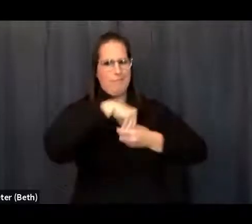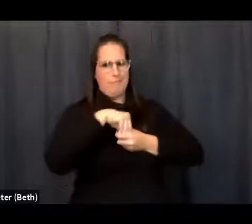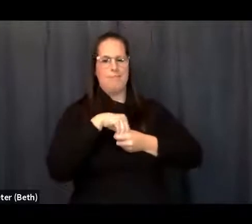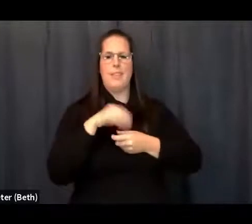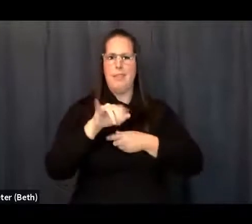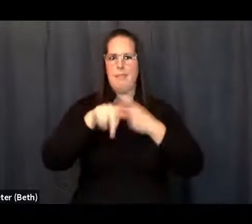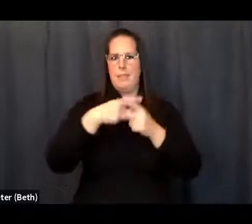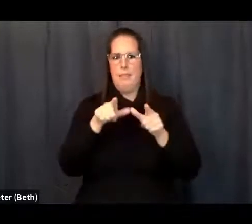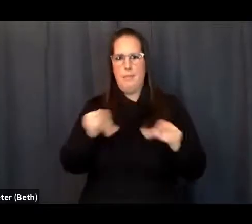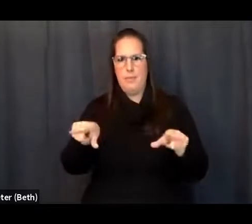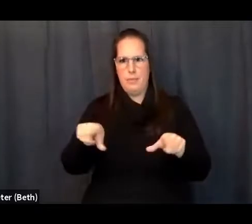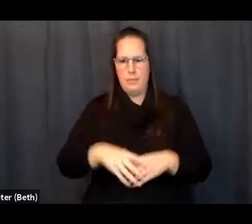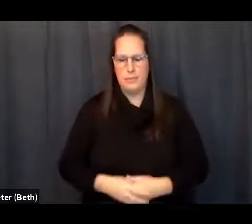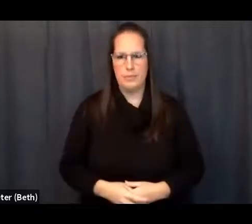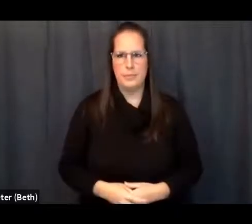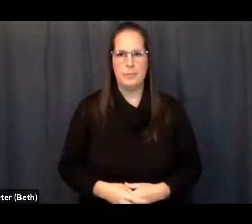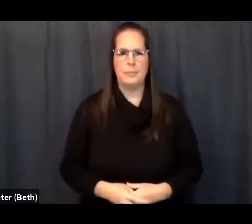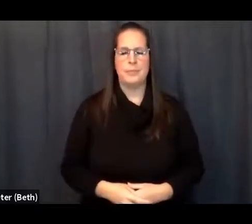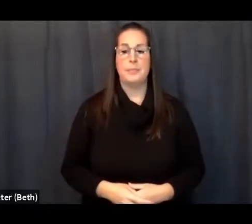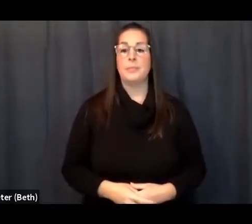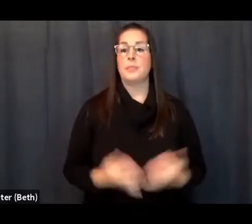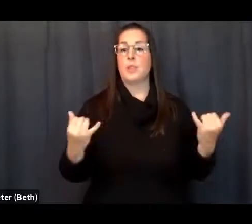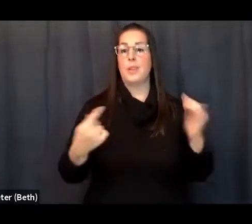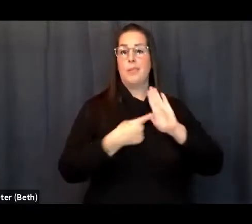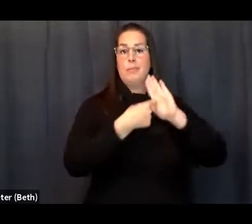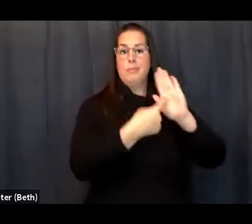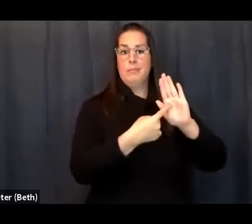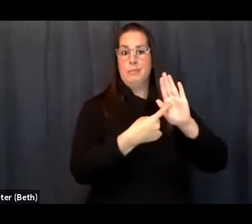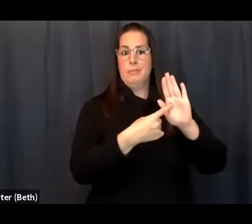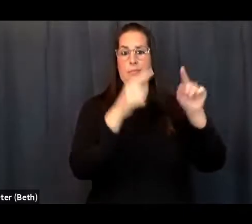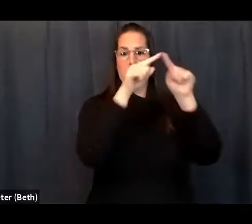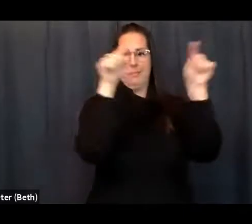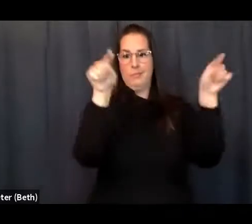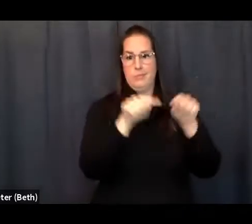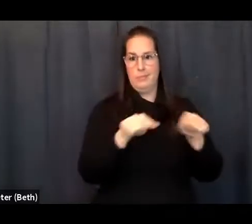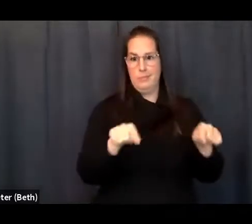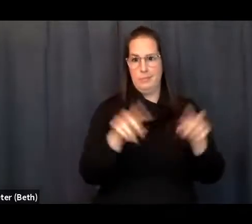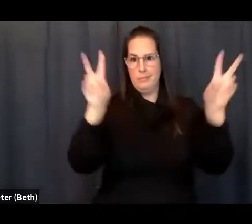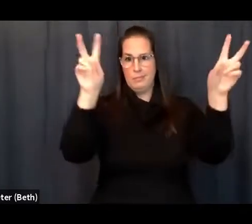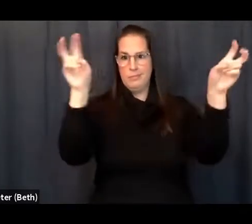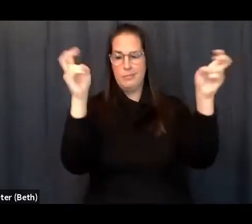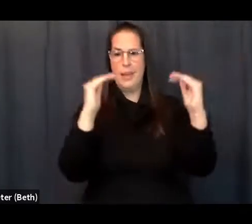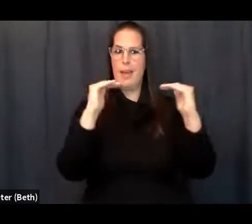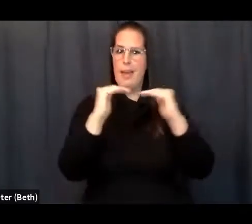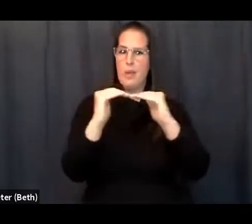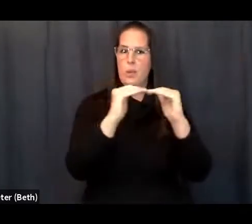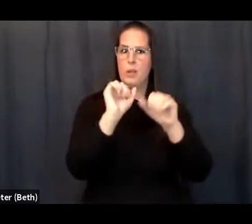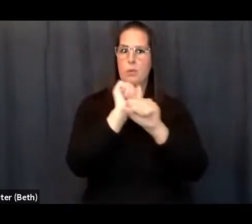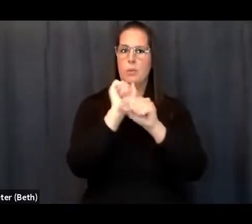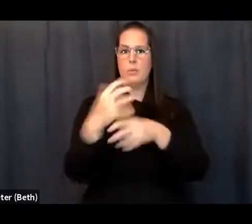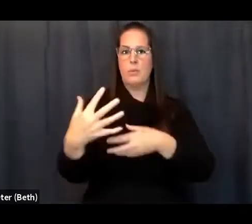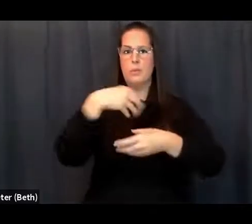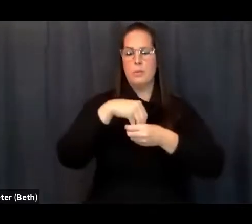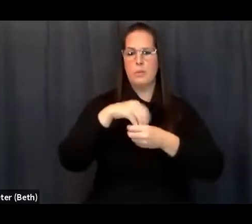So while you're looking at the chart, Equity Work Inclusion Chart by Dawne Fraser. Equity